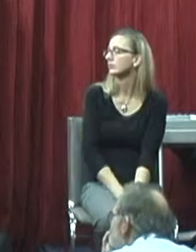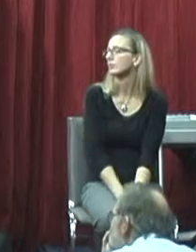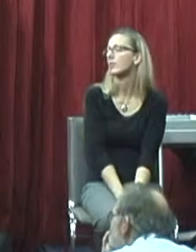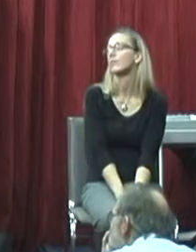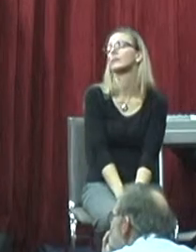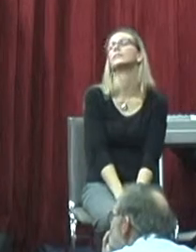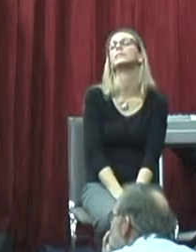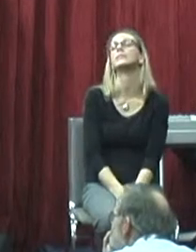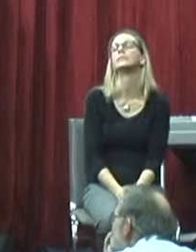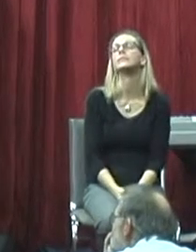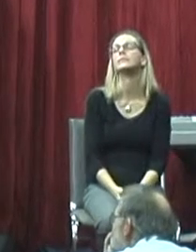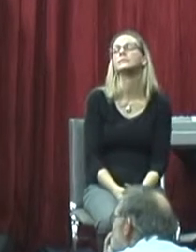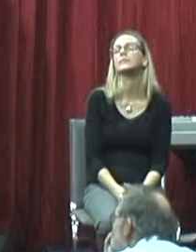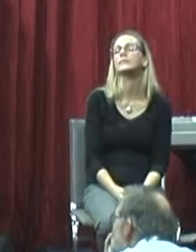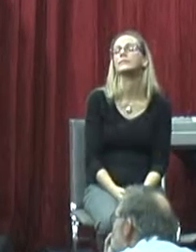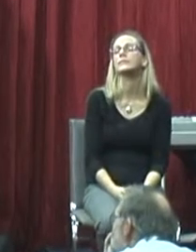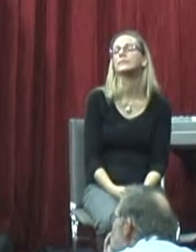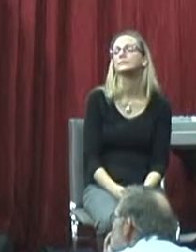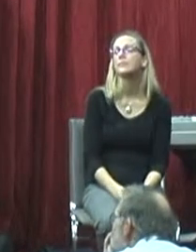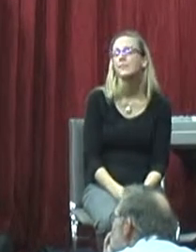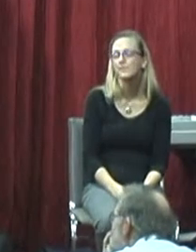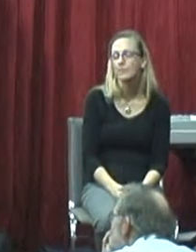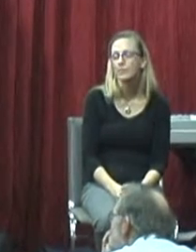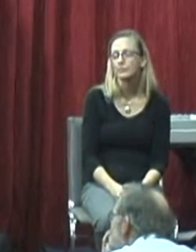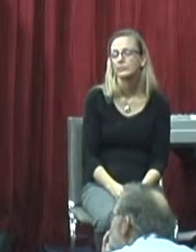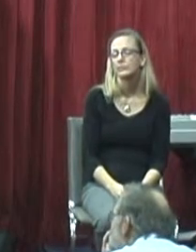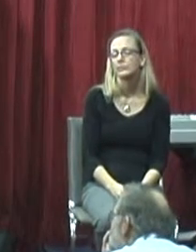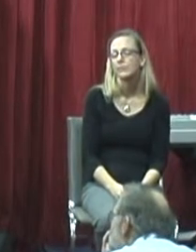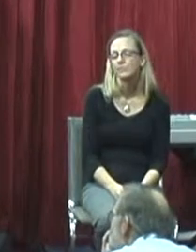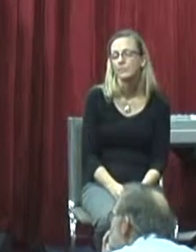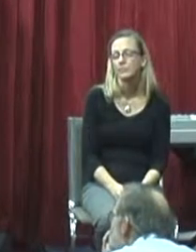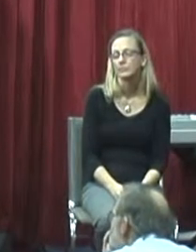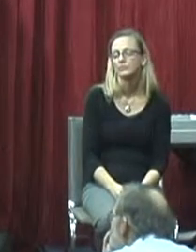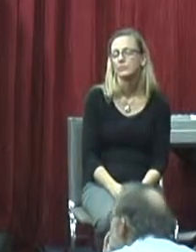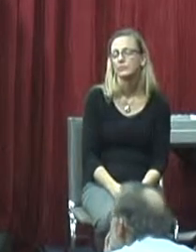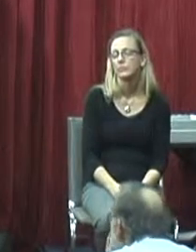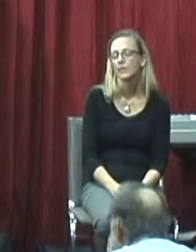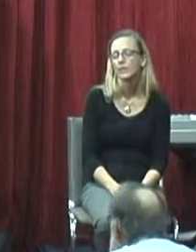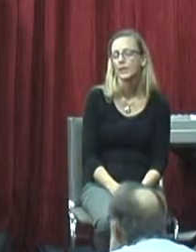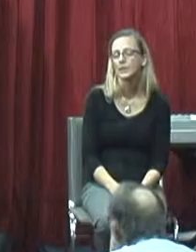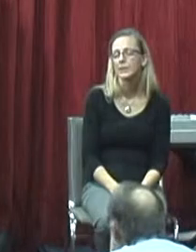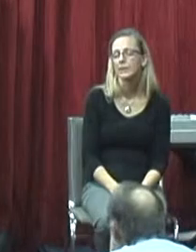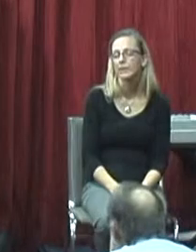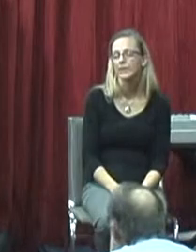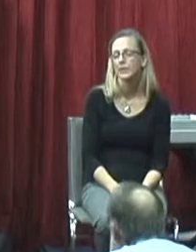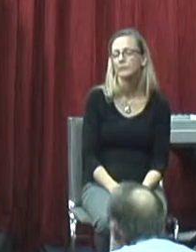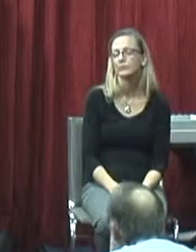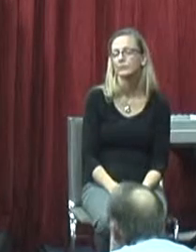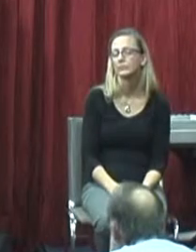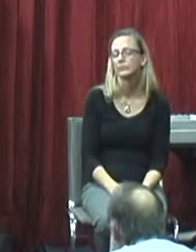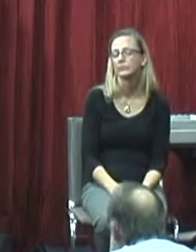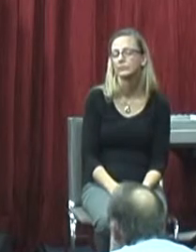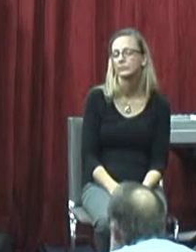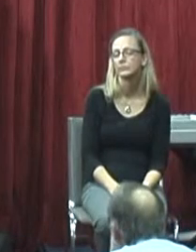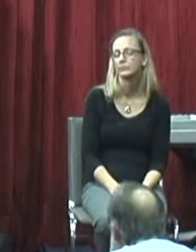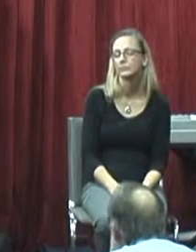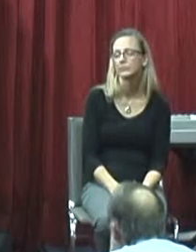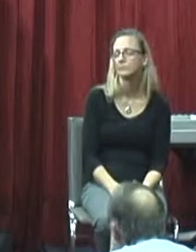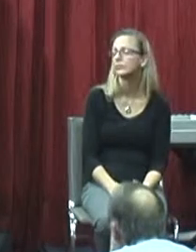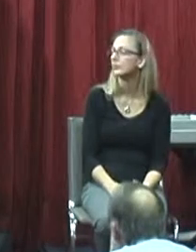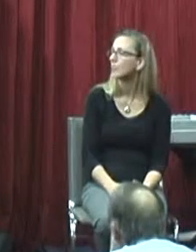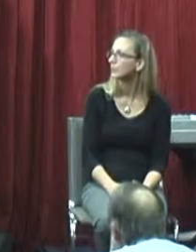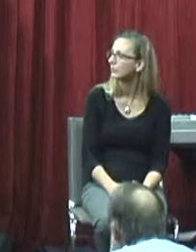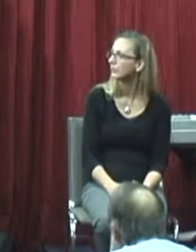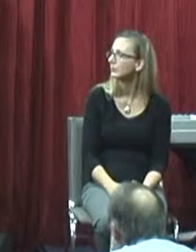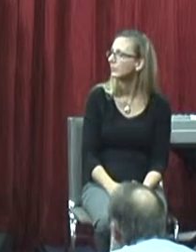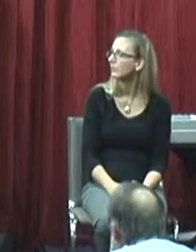about anything. On the contrary, make your requests known to God by prayer and petition. With what? Thanksgiving. How